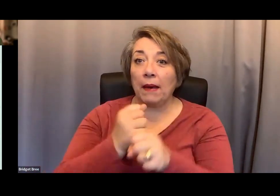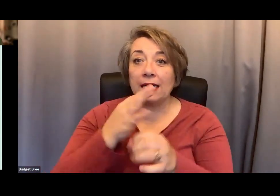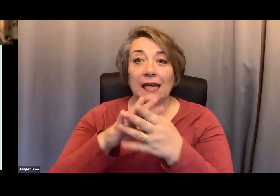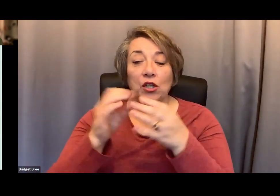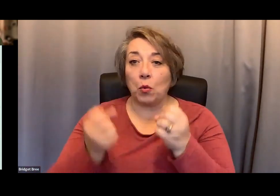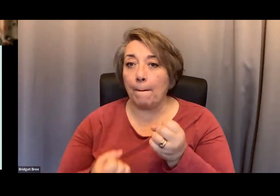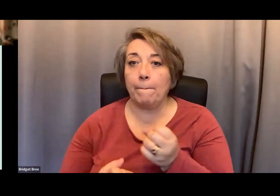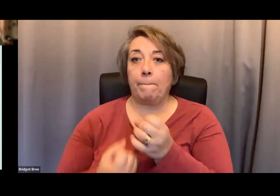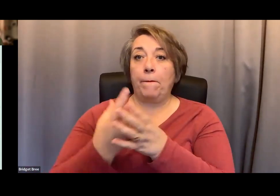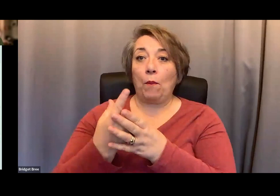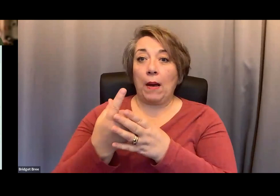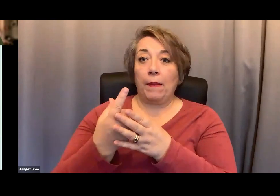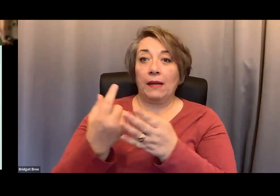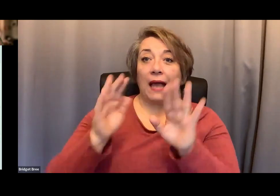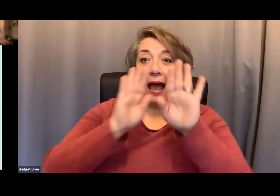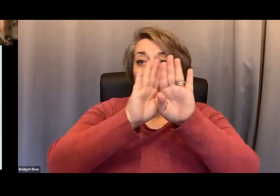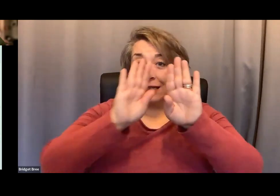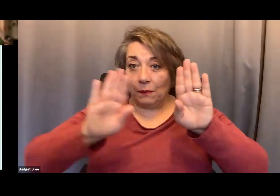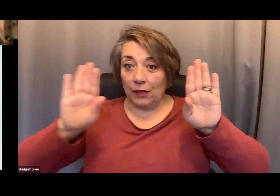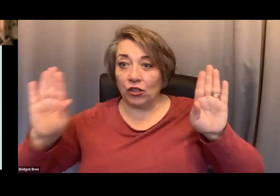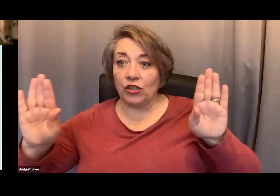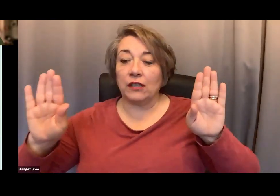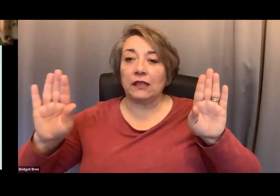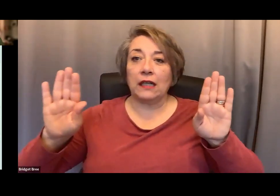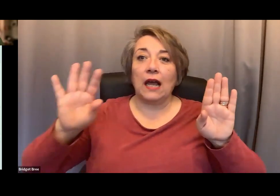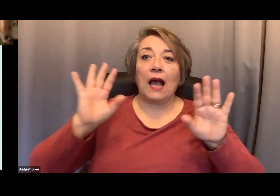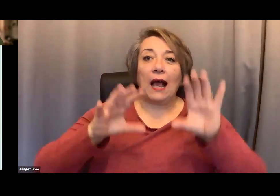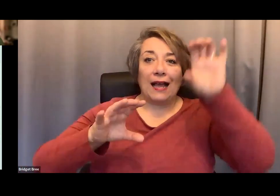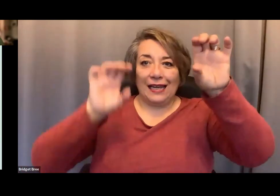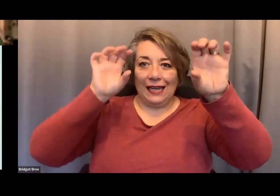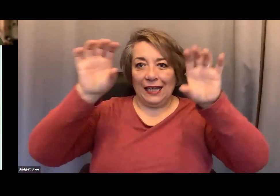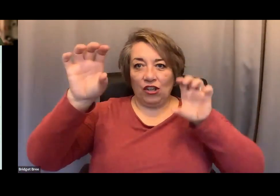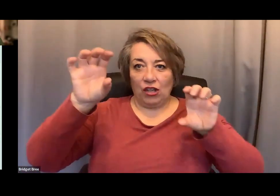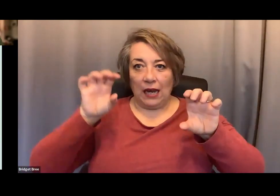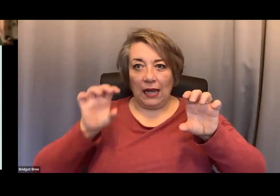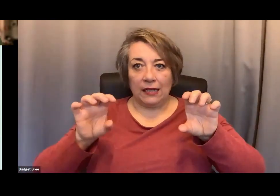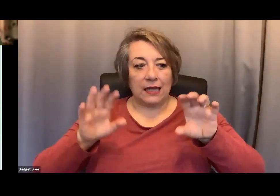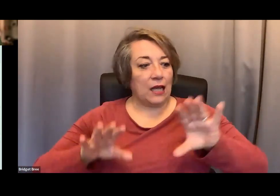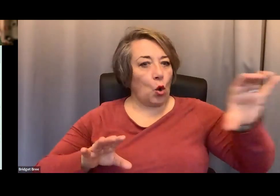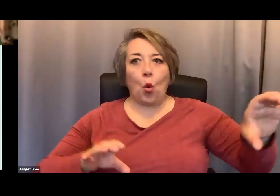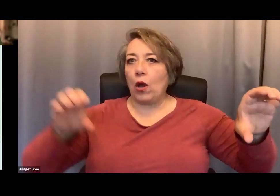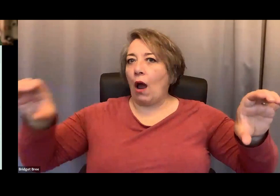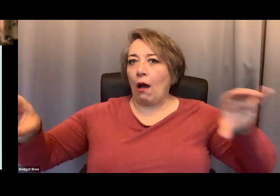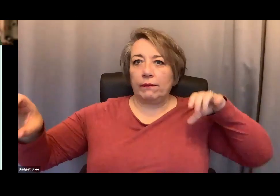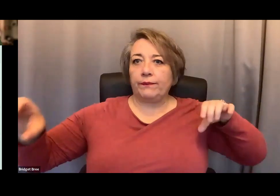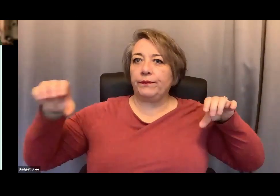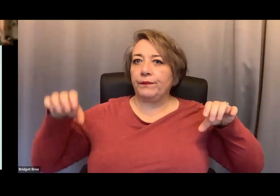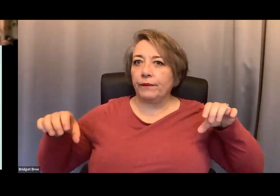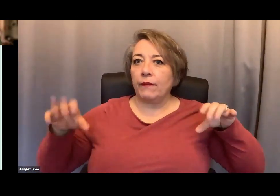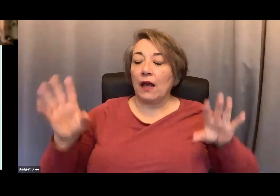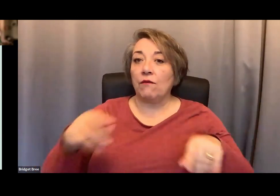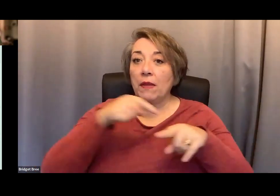and exhibition space. And each lens was kind of split up into its own zone of the studio. And throughout the week, we